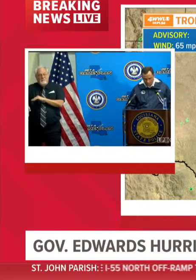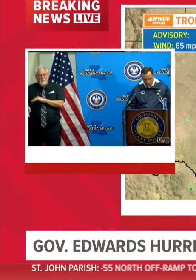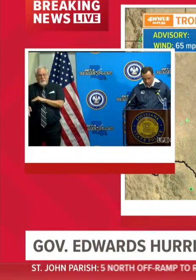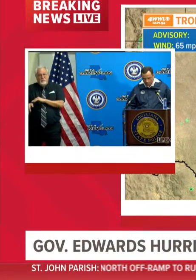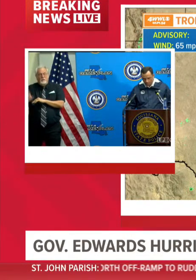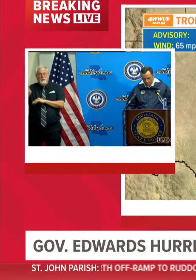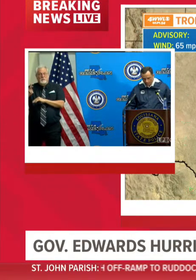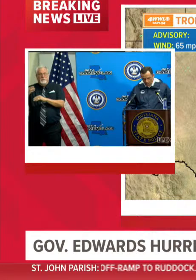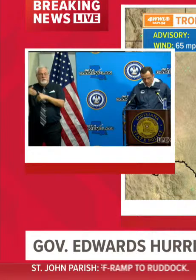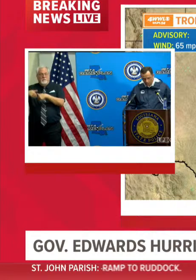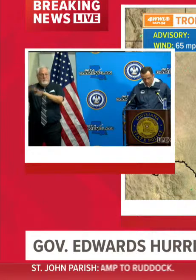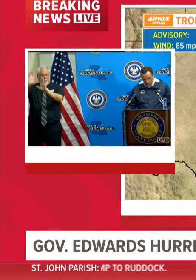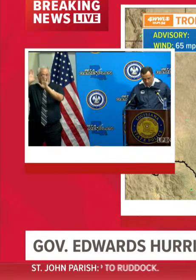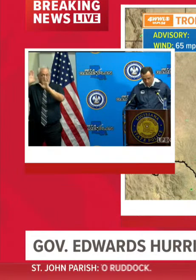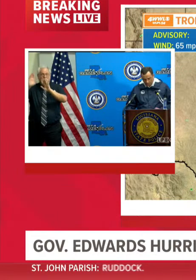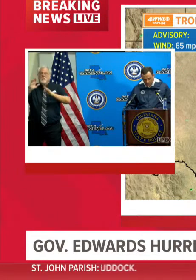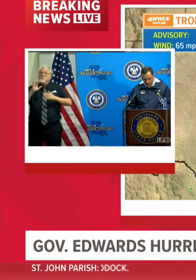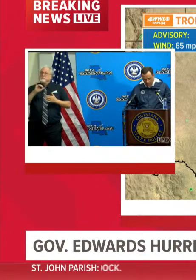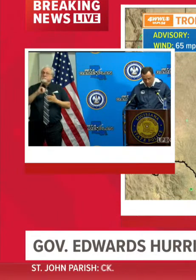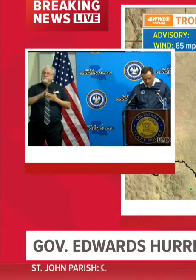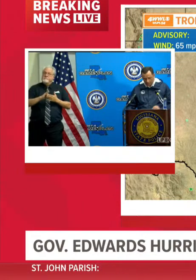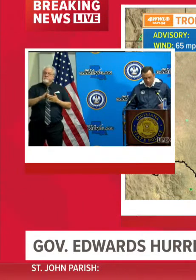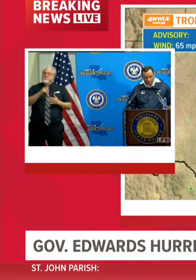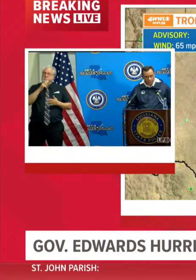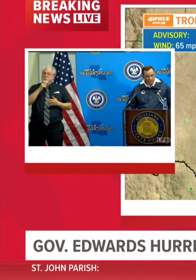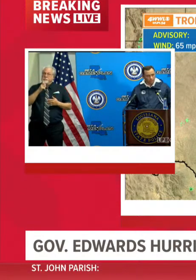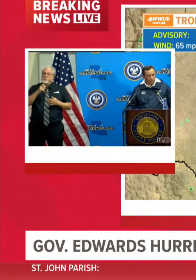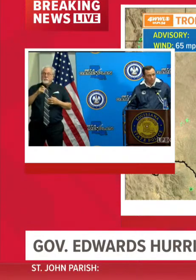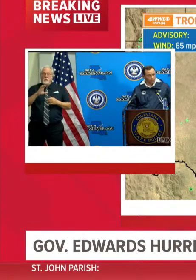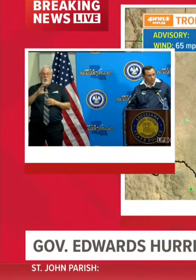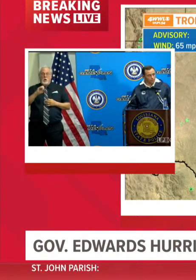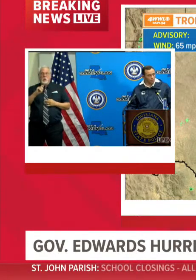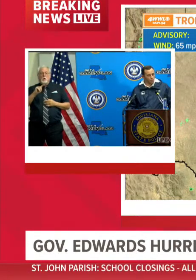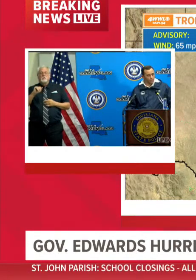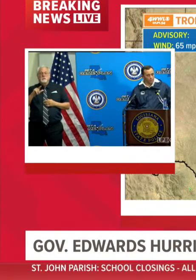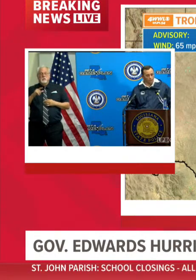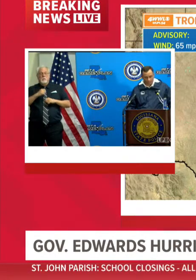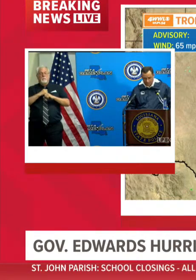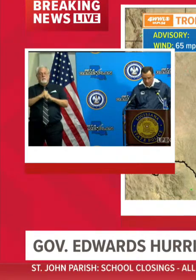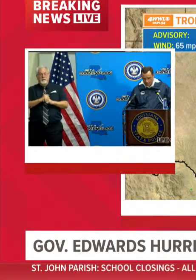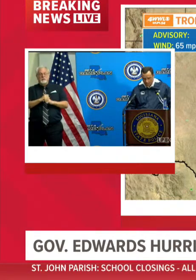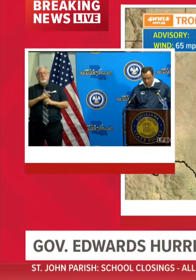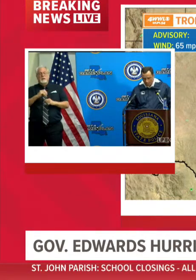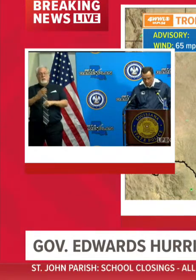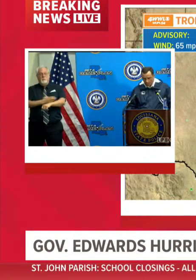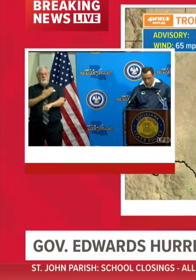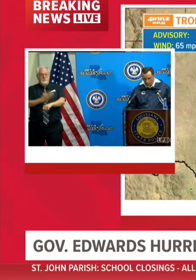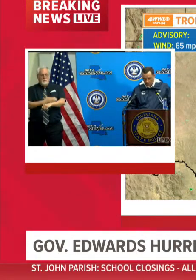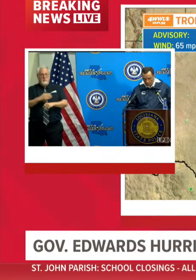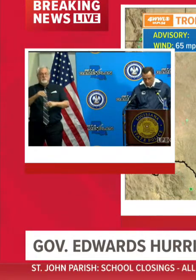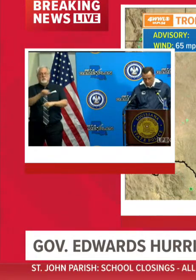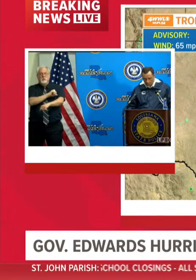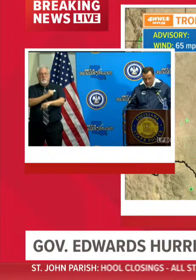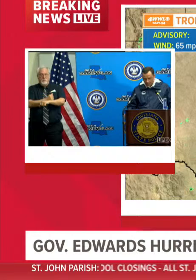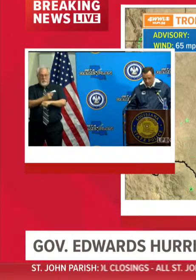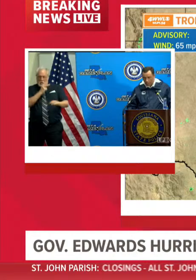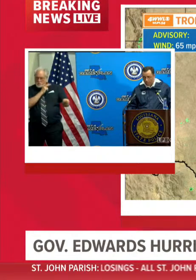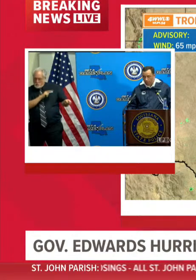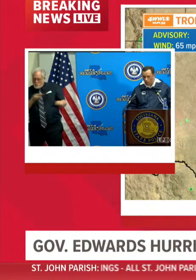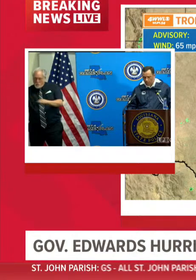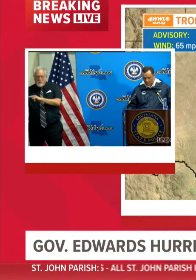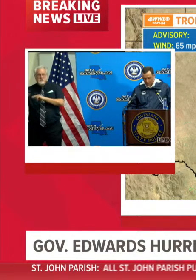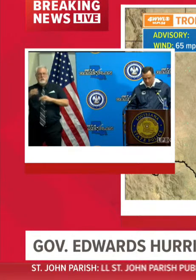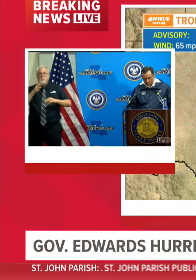the storm. So those of us at the Coastal Protection and Restoration Authority are constantly monitoring water levels, and